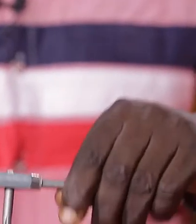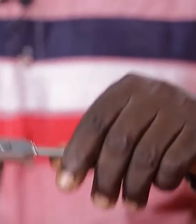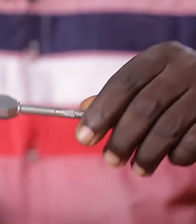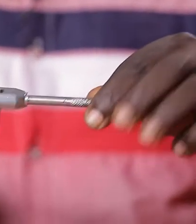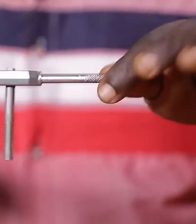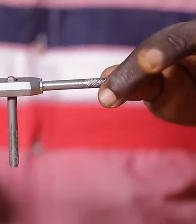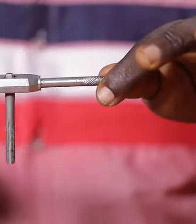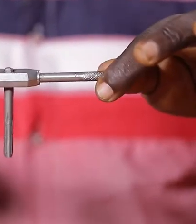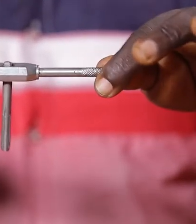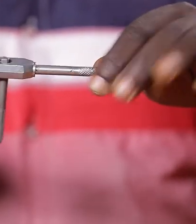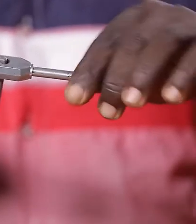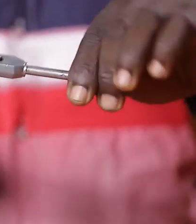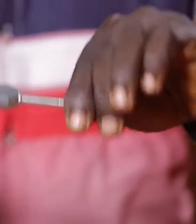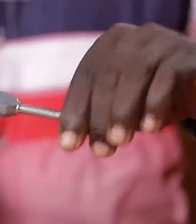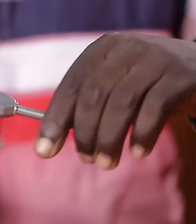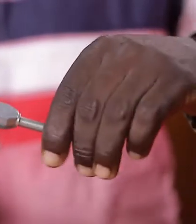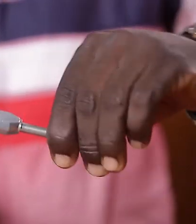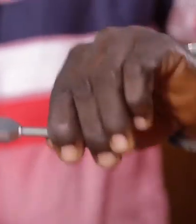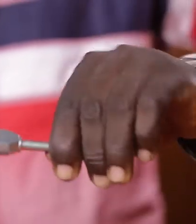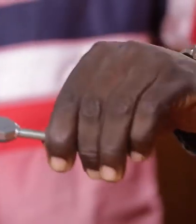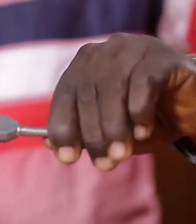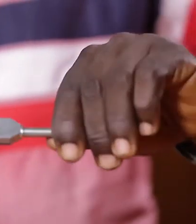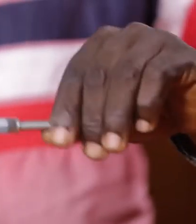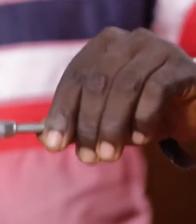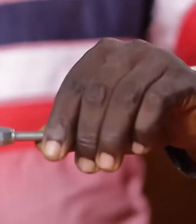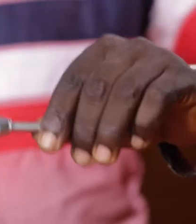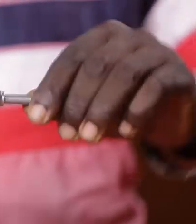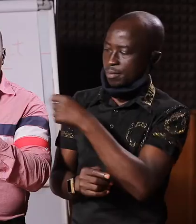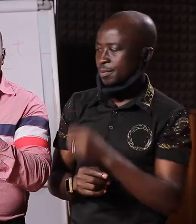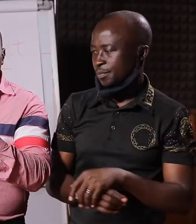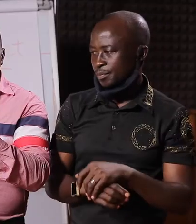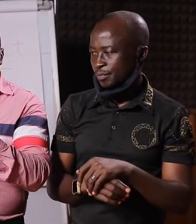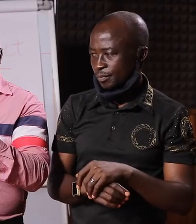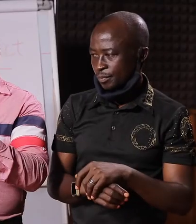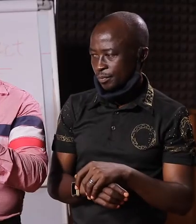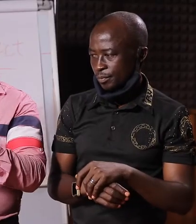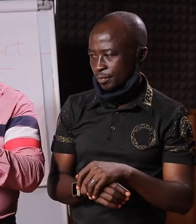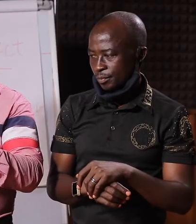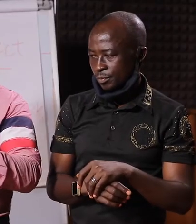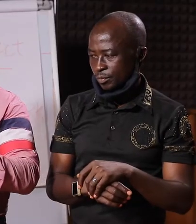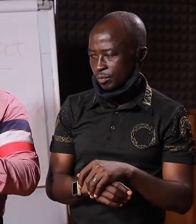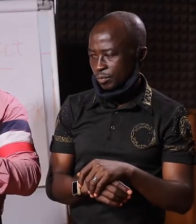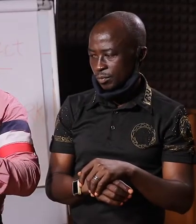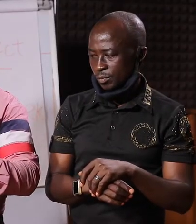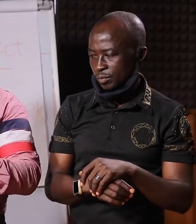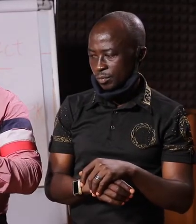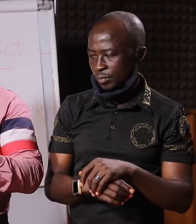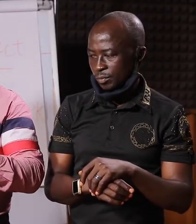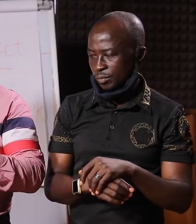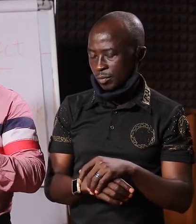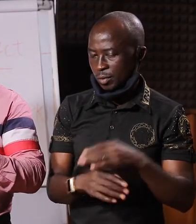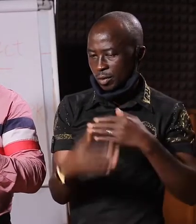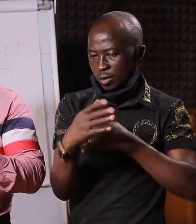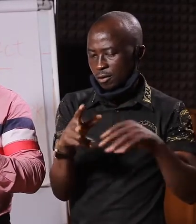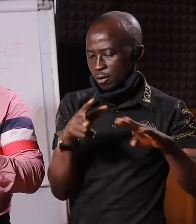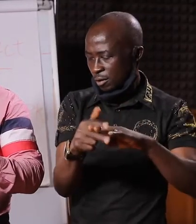wrench, and then you hold your tap this way. Now, ideally, after cutting